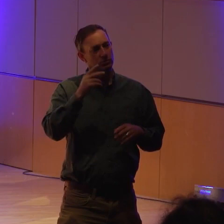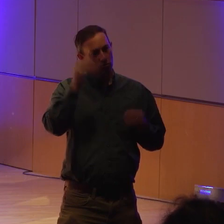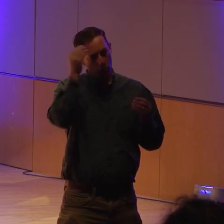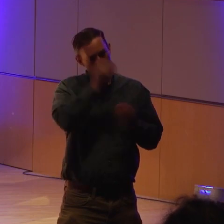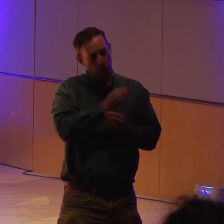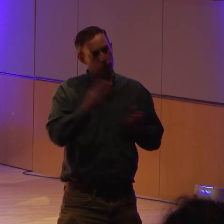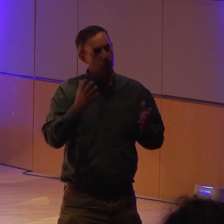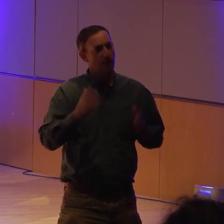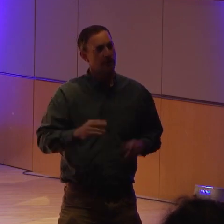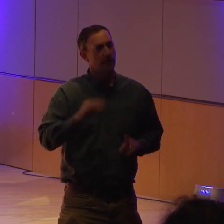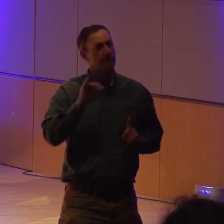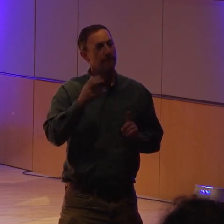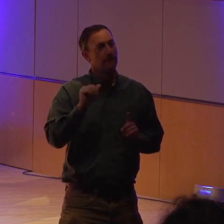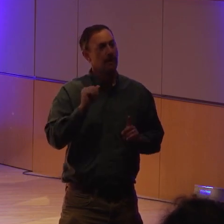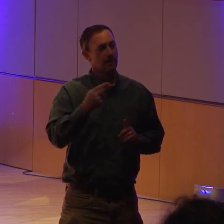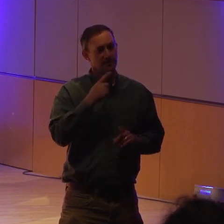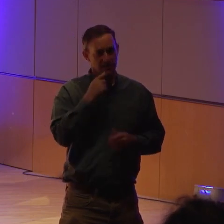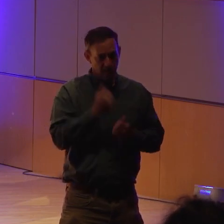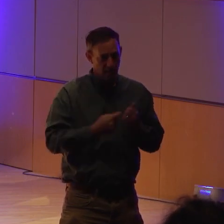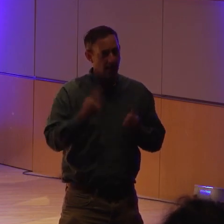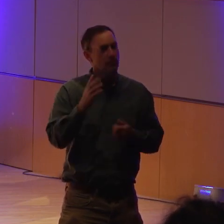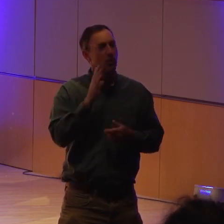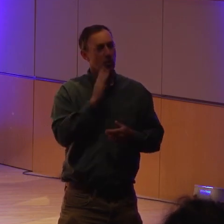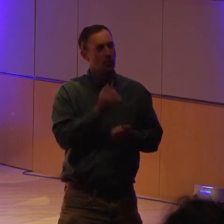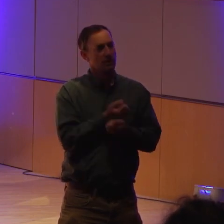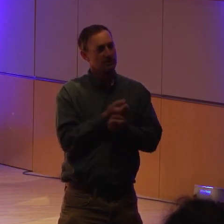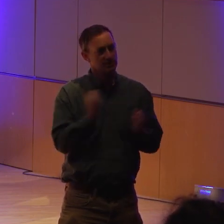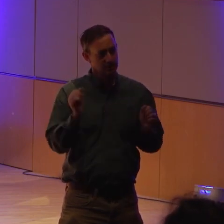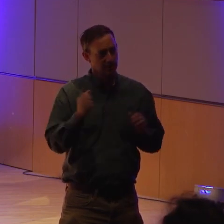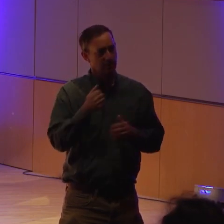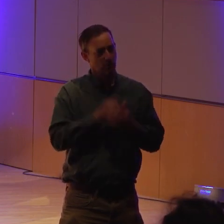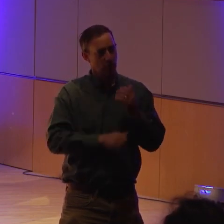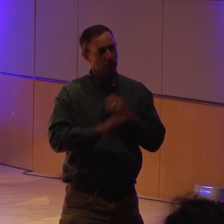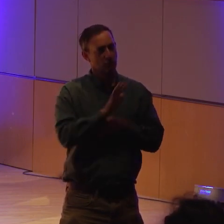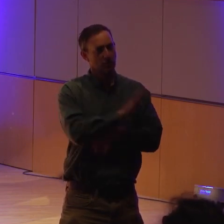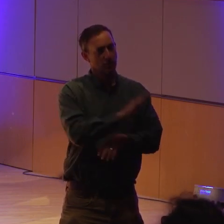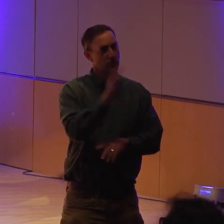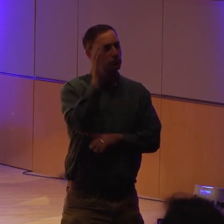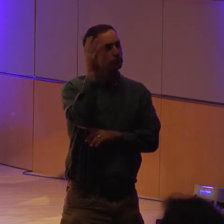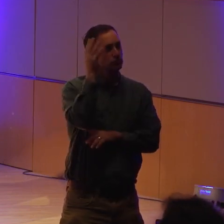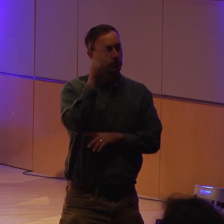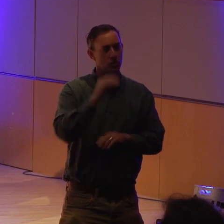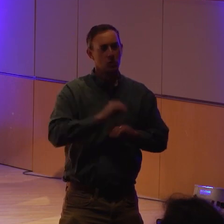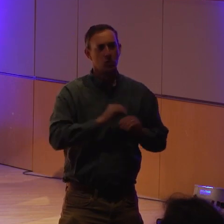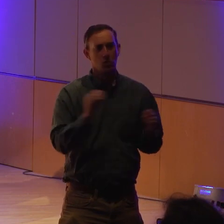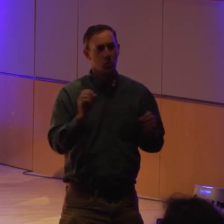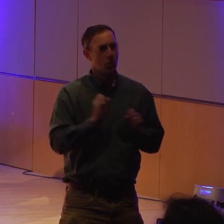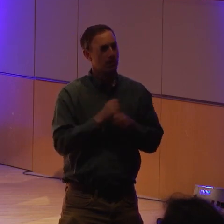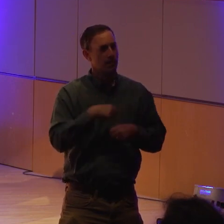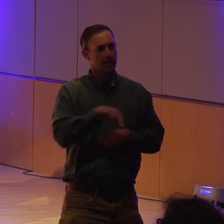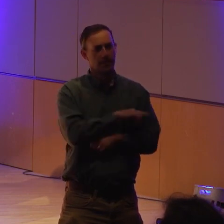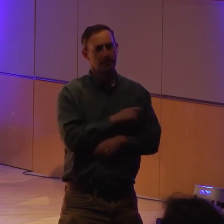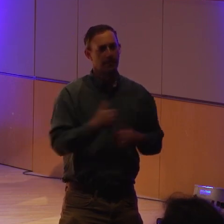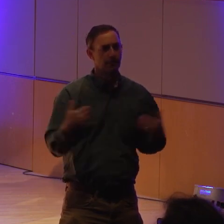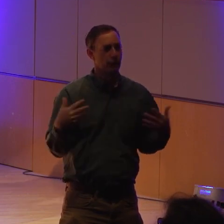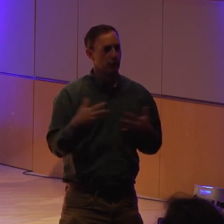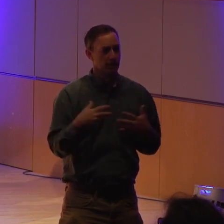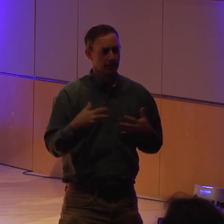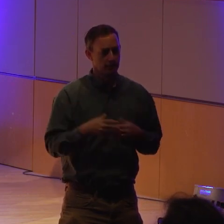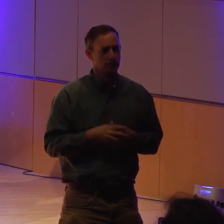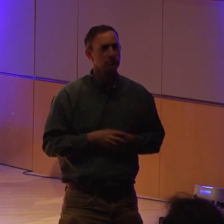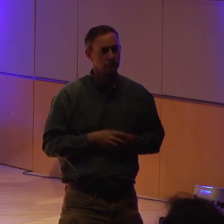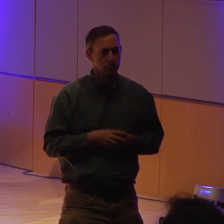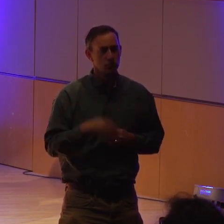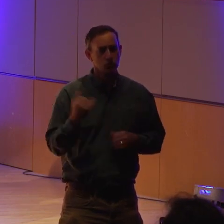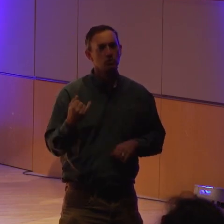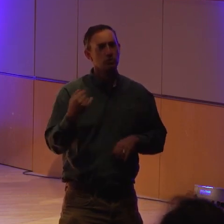"While everyone shall sit in safety under his own vine and fig tree, and there shall be none to make him afraid."